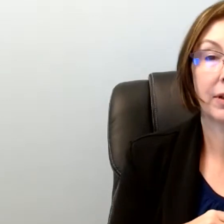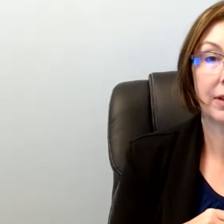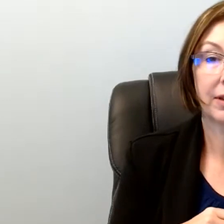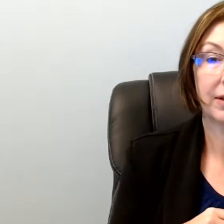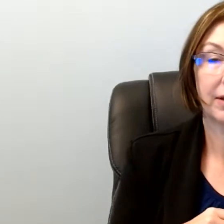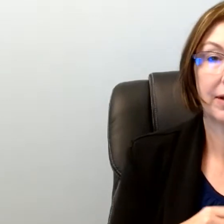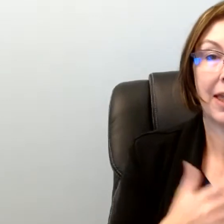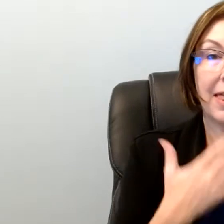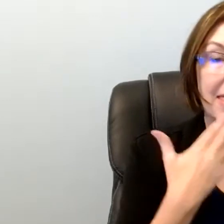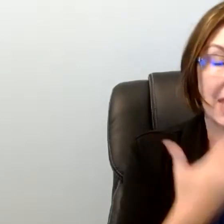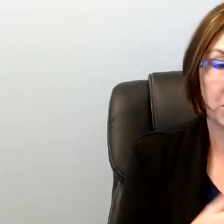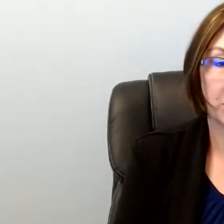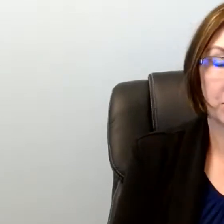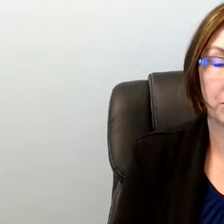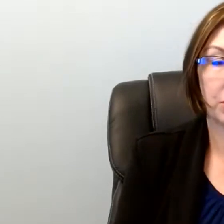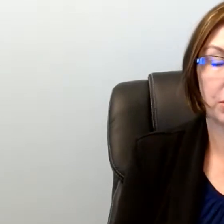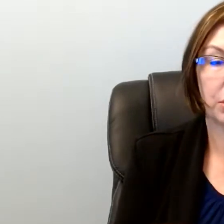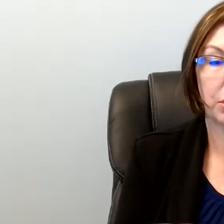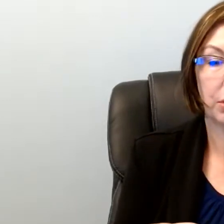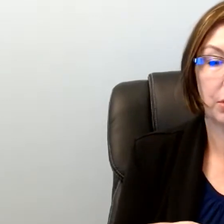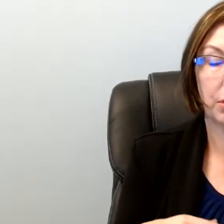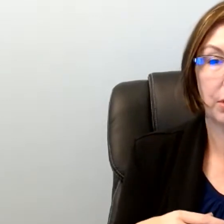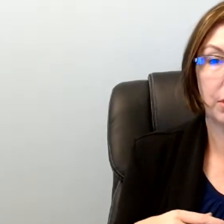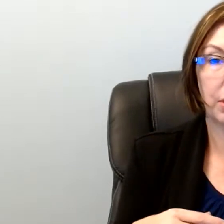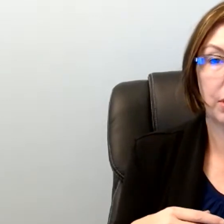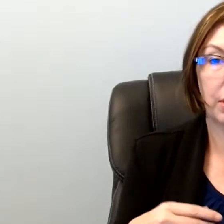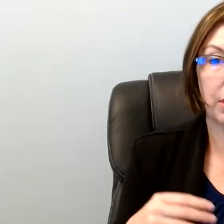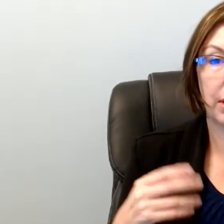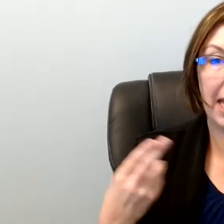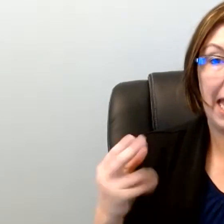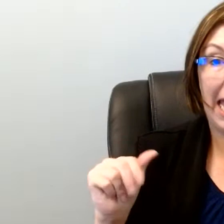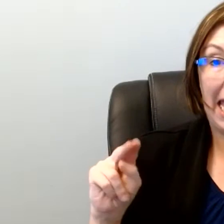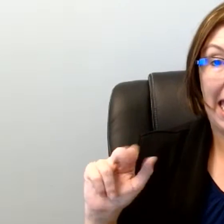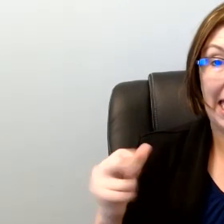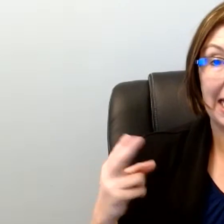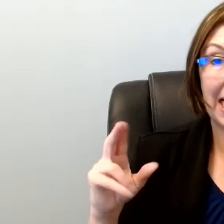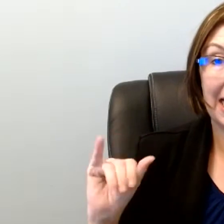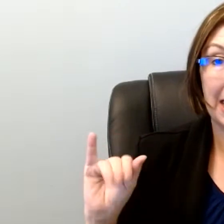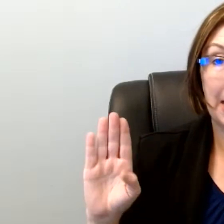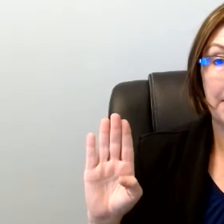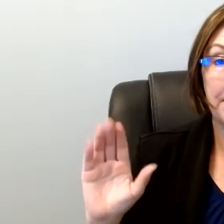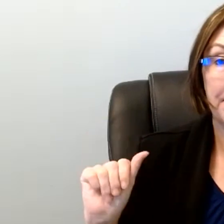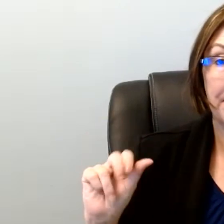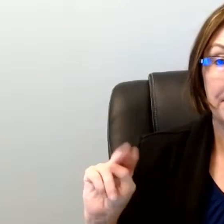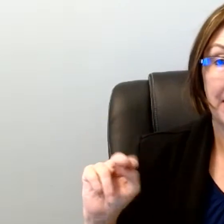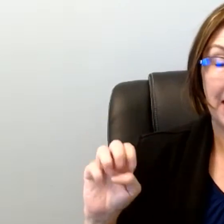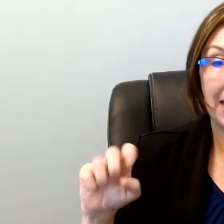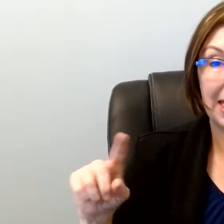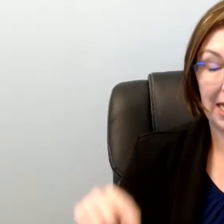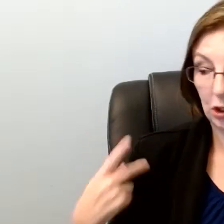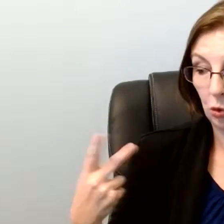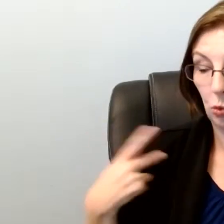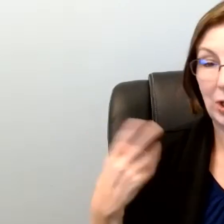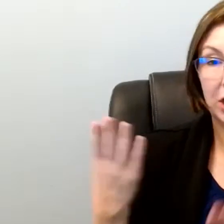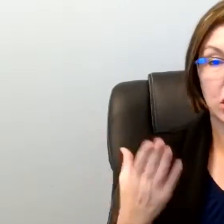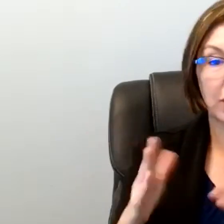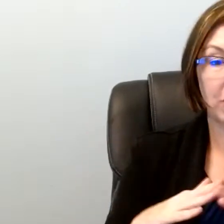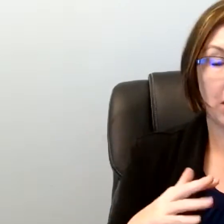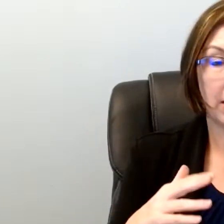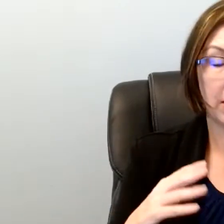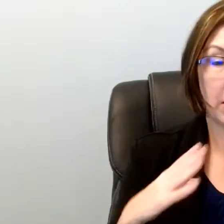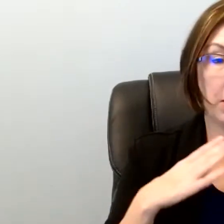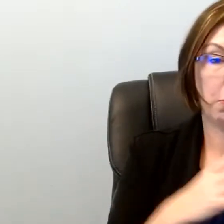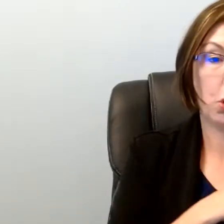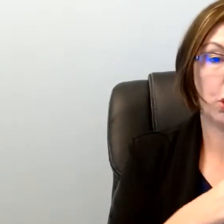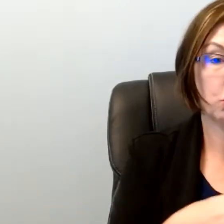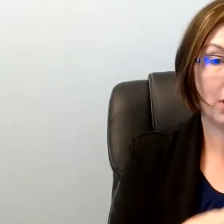Thank you, Mr. Chair. Hannah Banez and I serve in a statutorily defined role as Asset Access Board representatives with